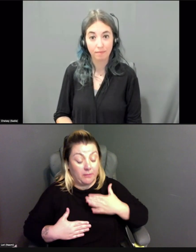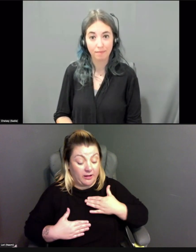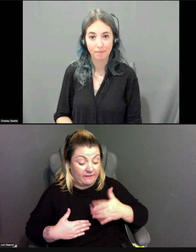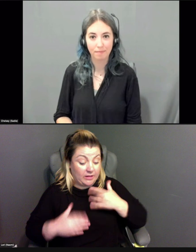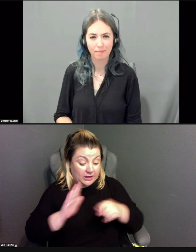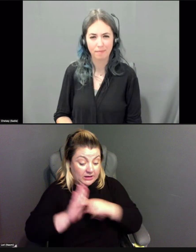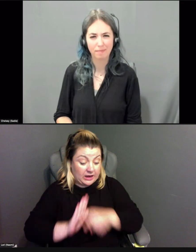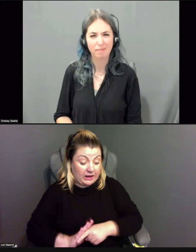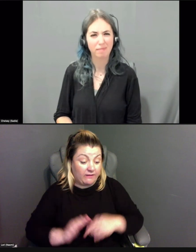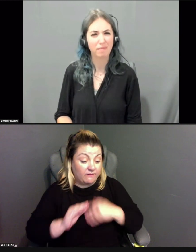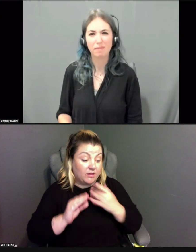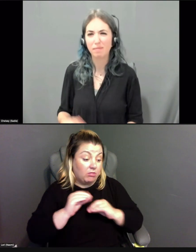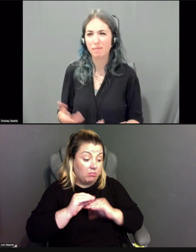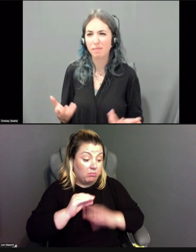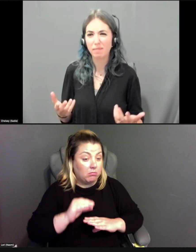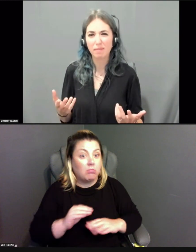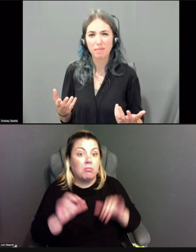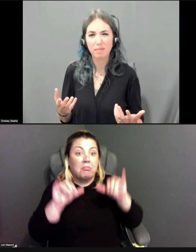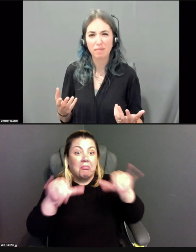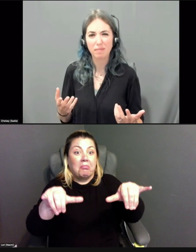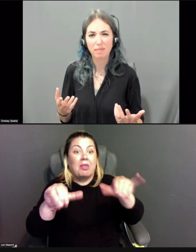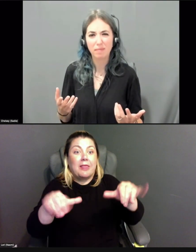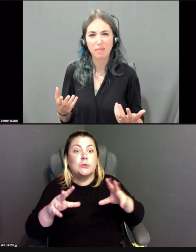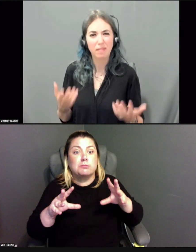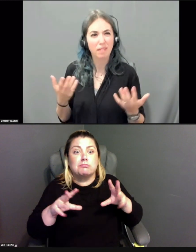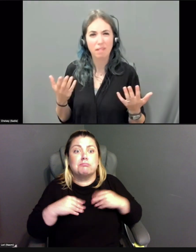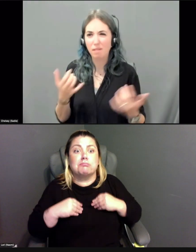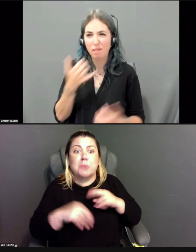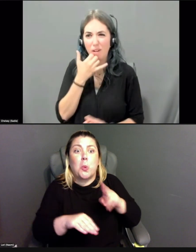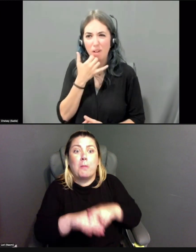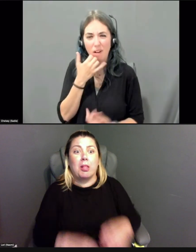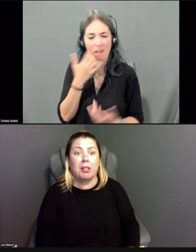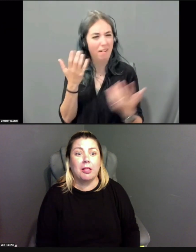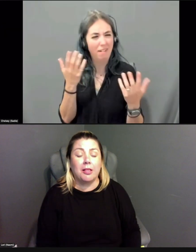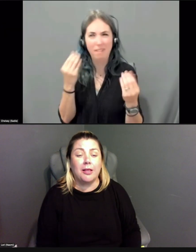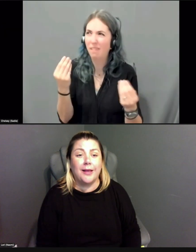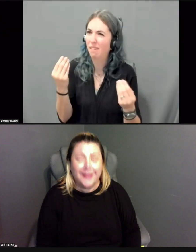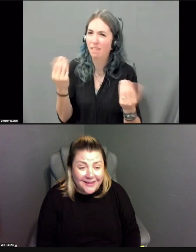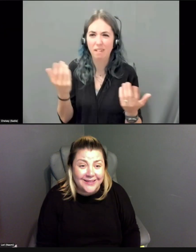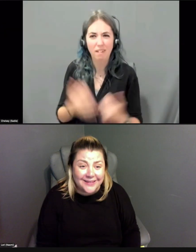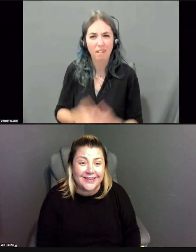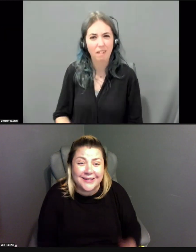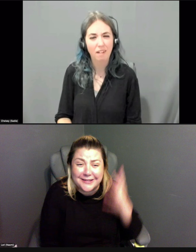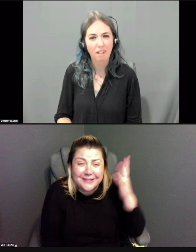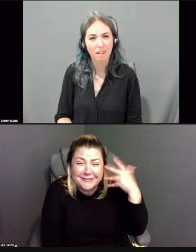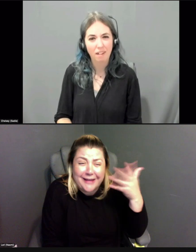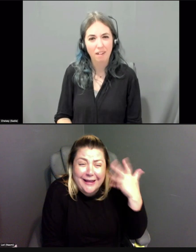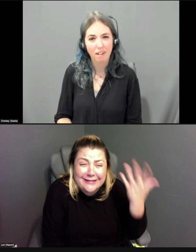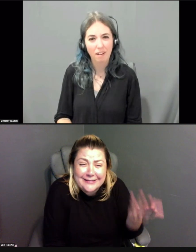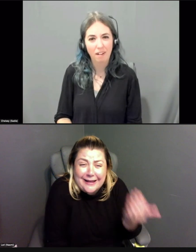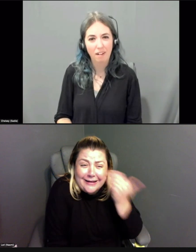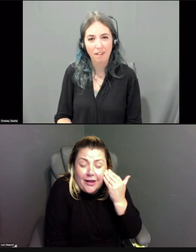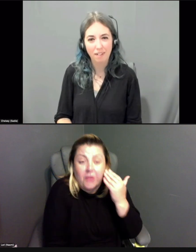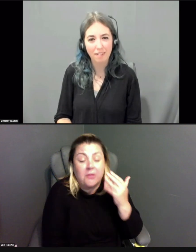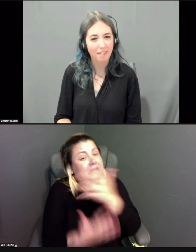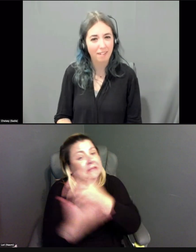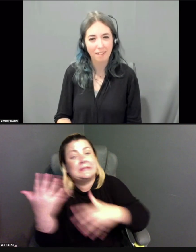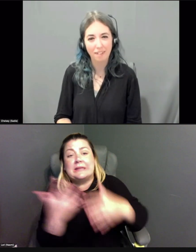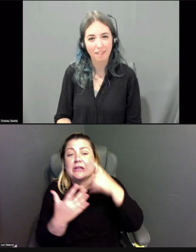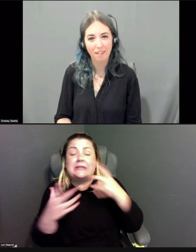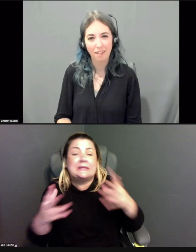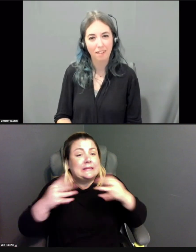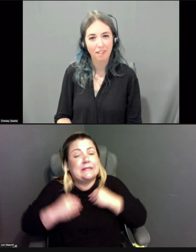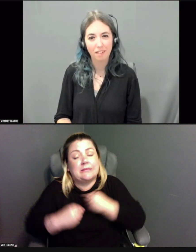up. Why are we like this? It's bananas. It's like fully bananas that this is just a known part of our society.